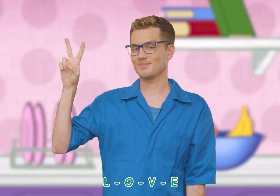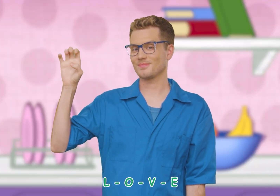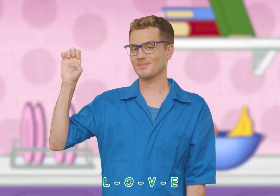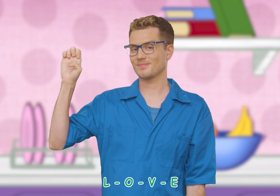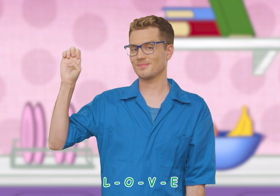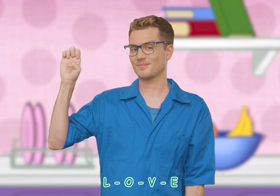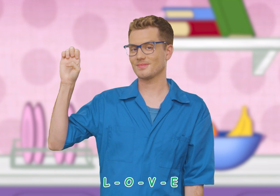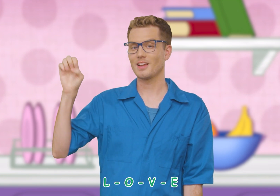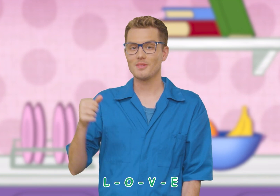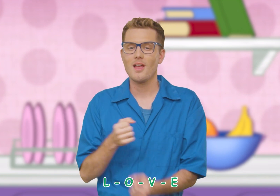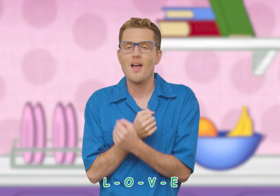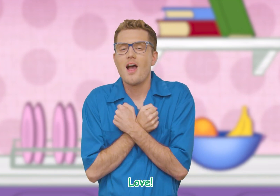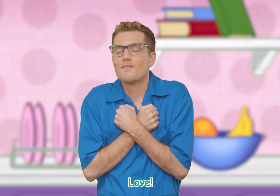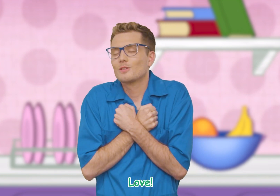L-O-V-E. Love.